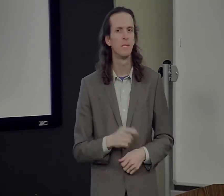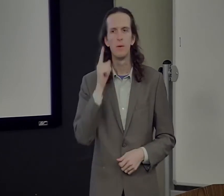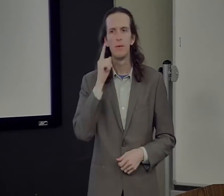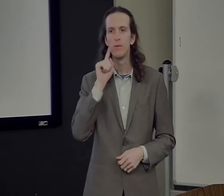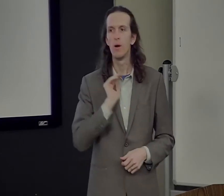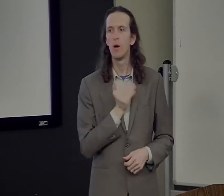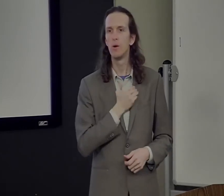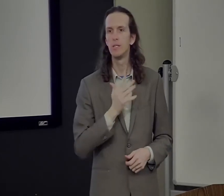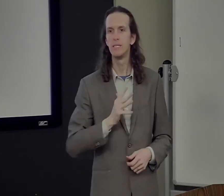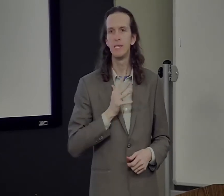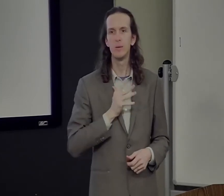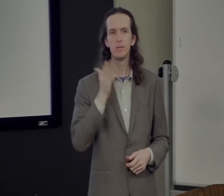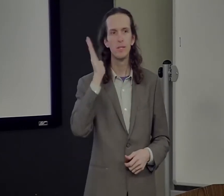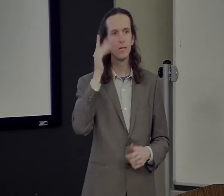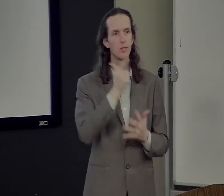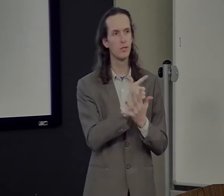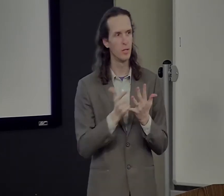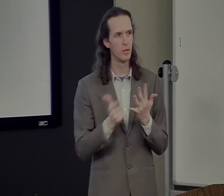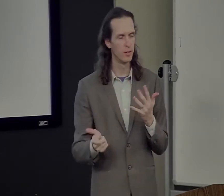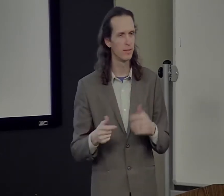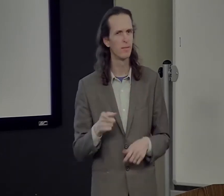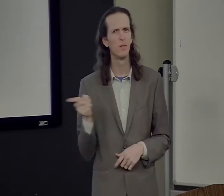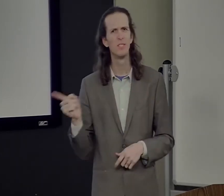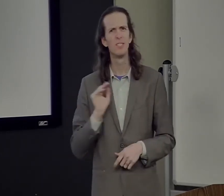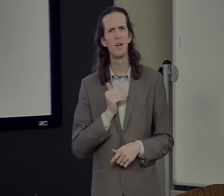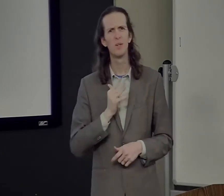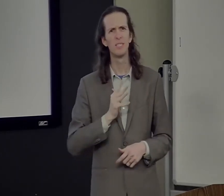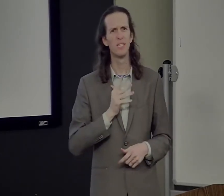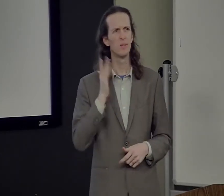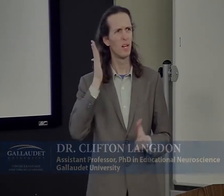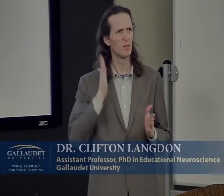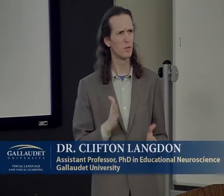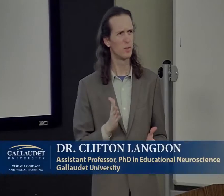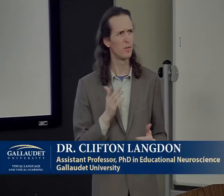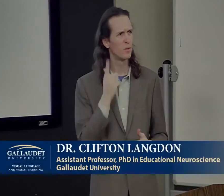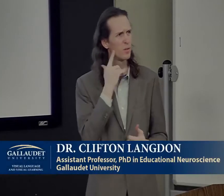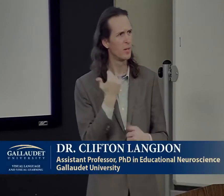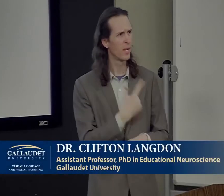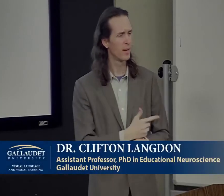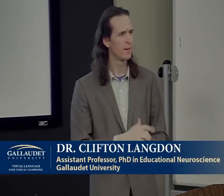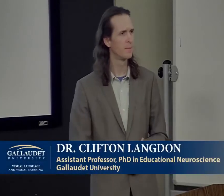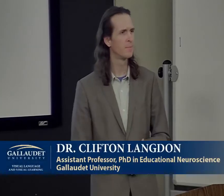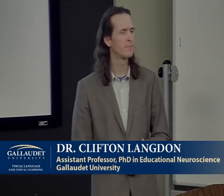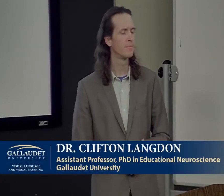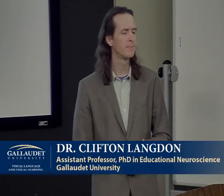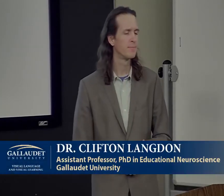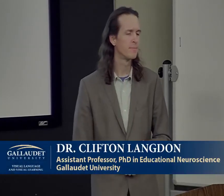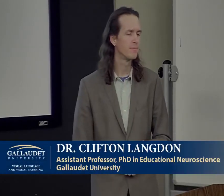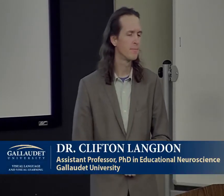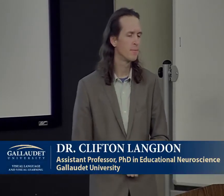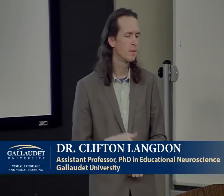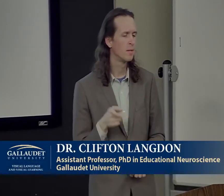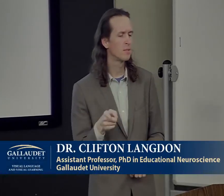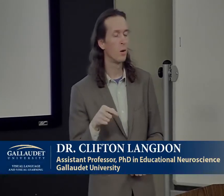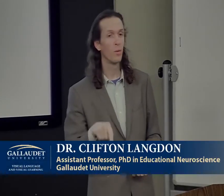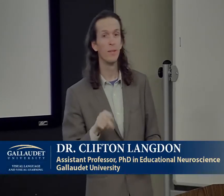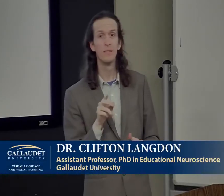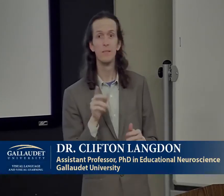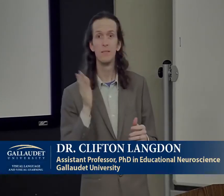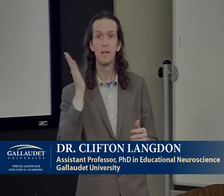Bedny. We have selected her to be our distinguished lecturer in our title.